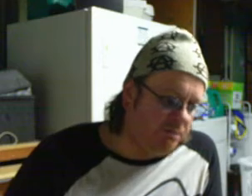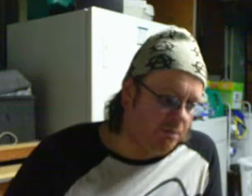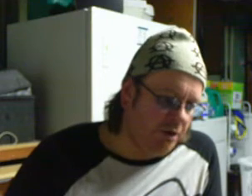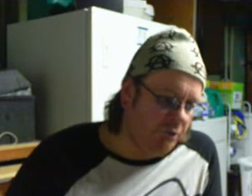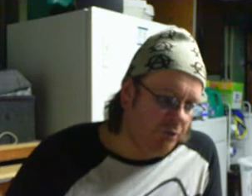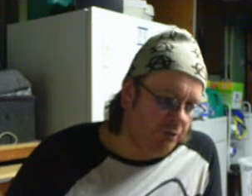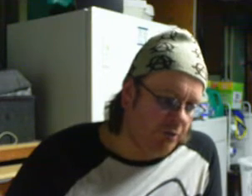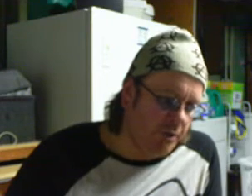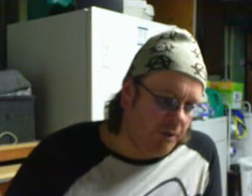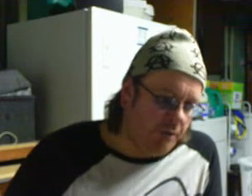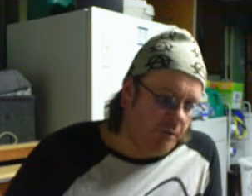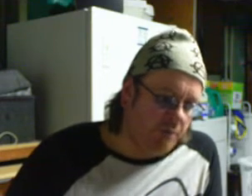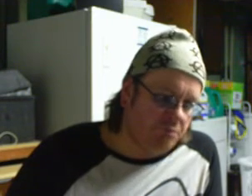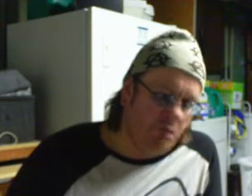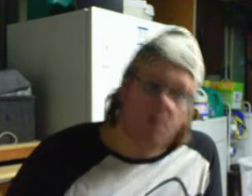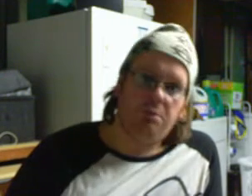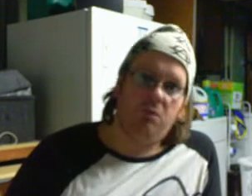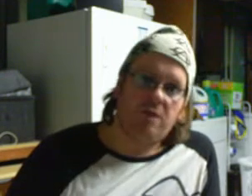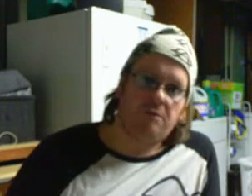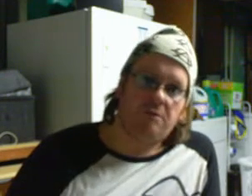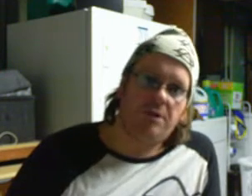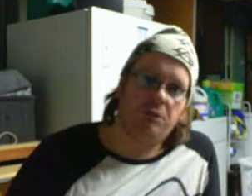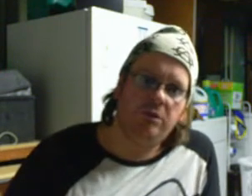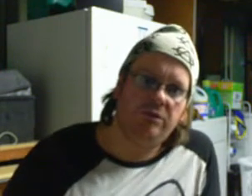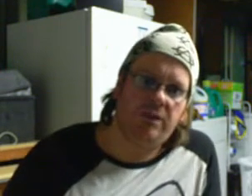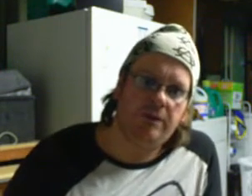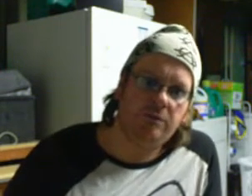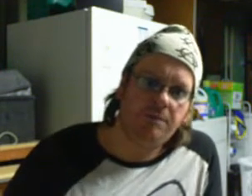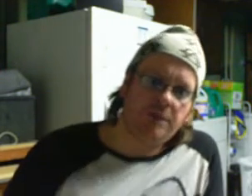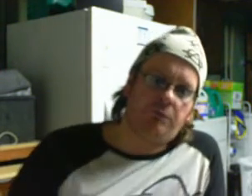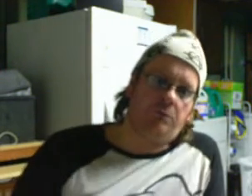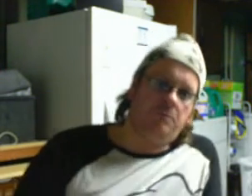Prize winner can blow up whoever he wants and it's peaceful,